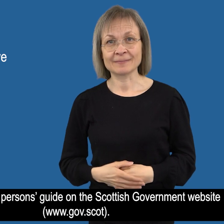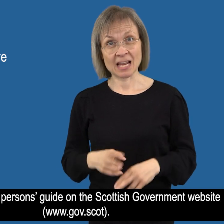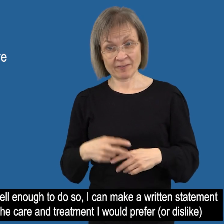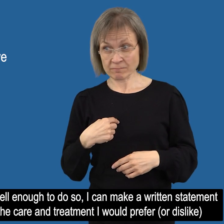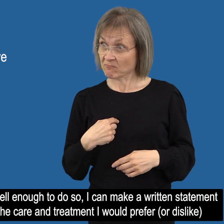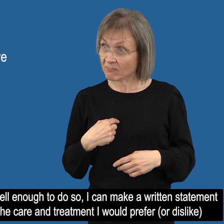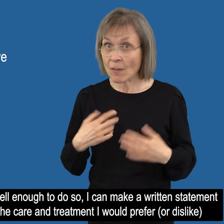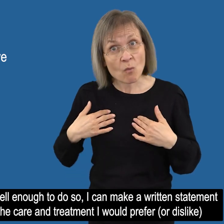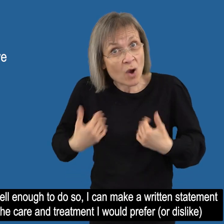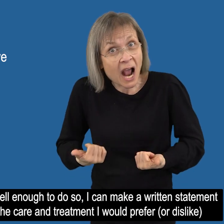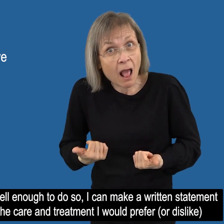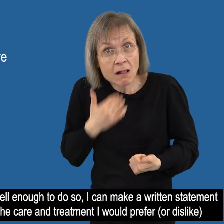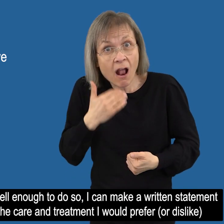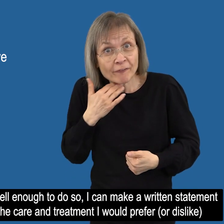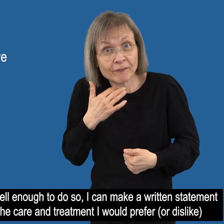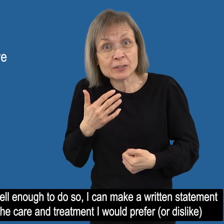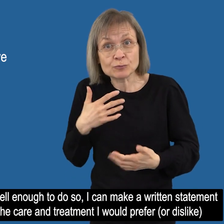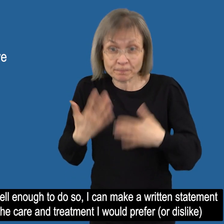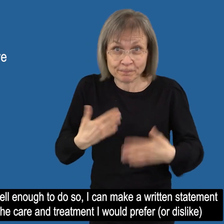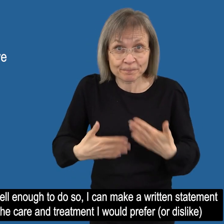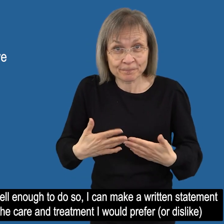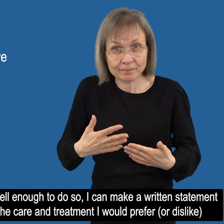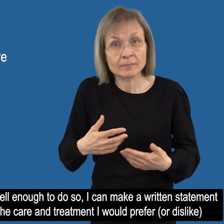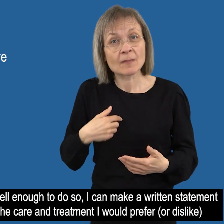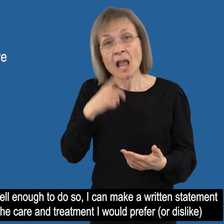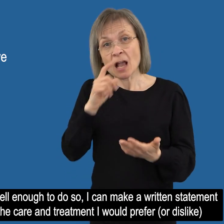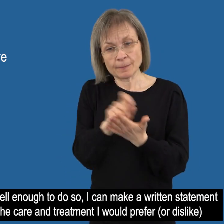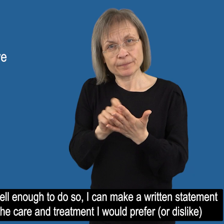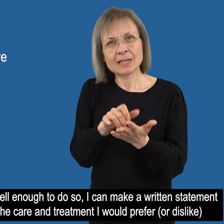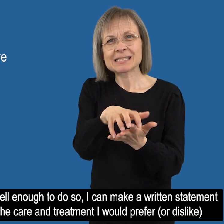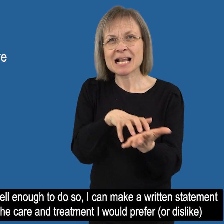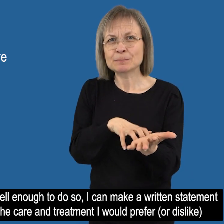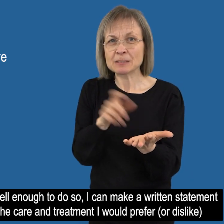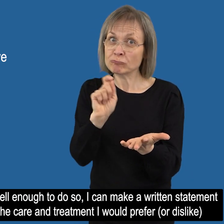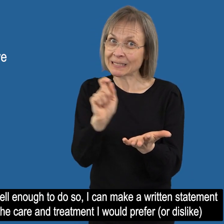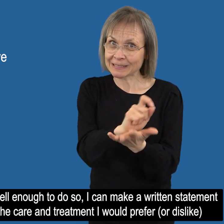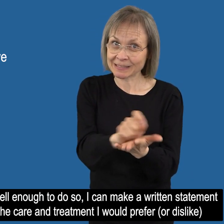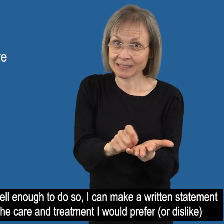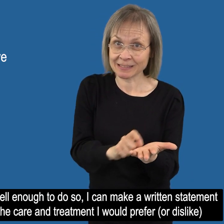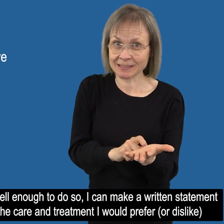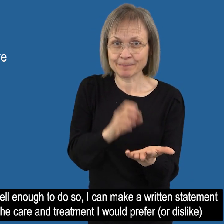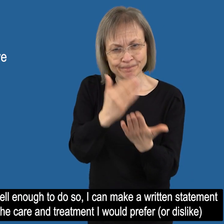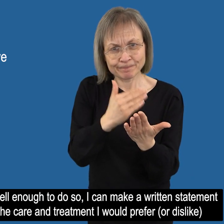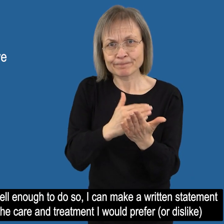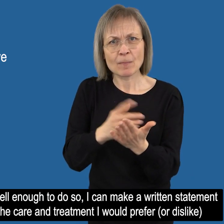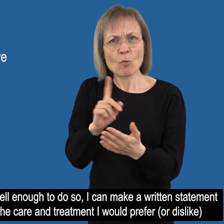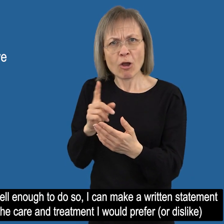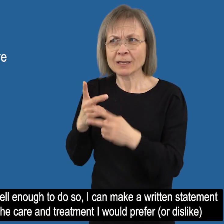www.gov.scot. When I am well enough to do so, I can make a written statement setting out the care and treatment I would prefer